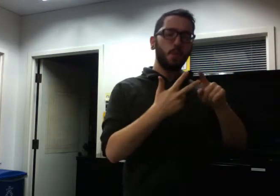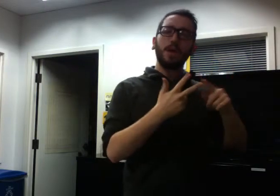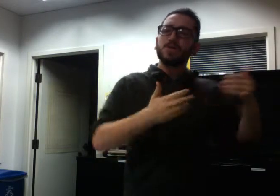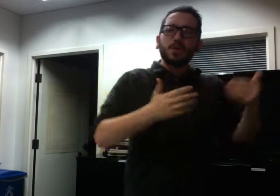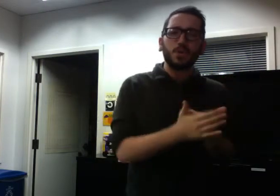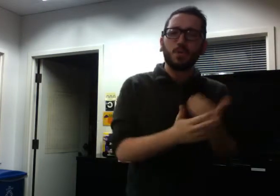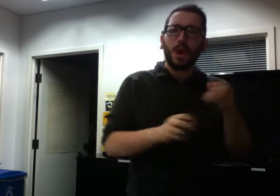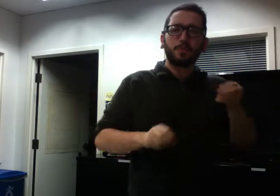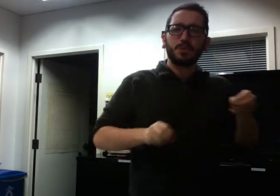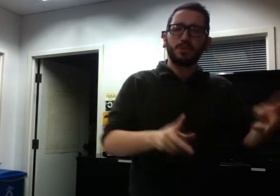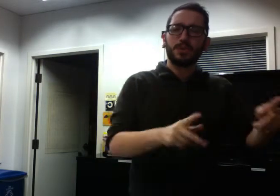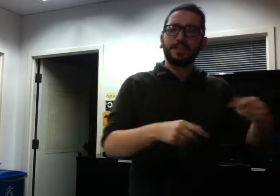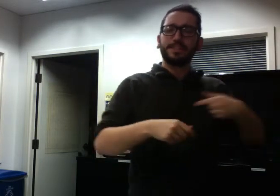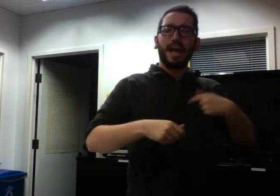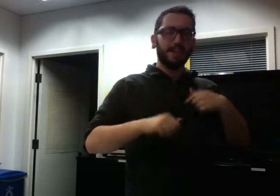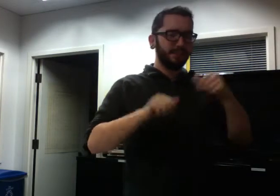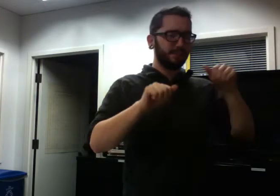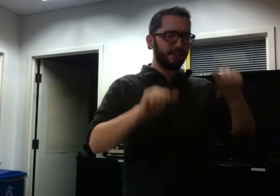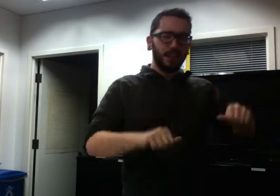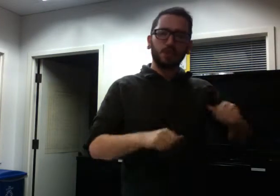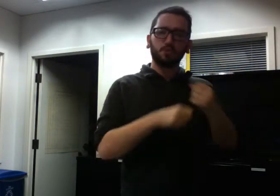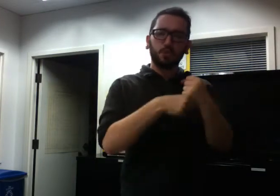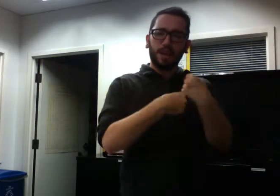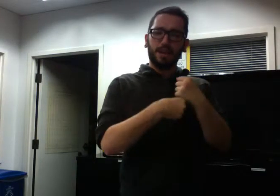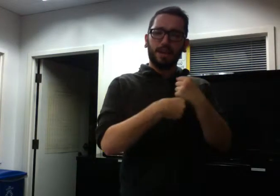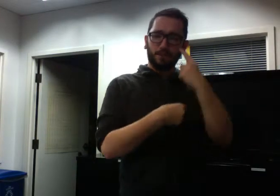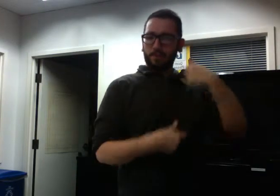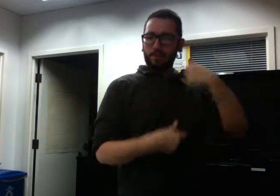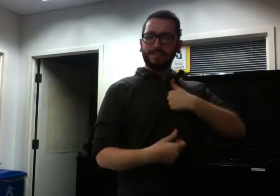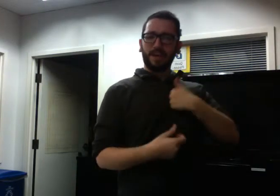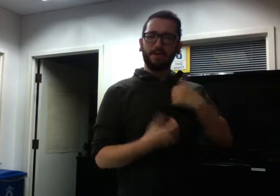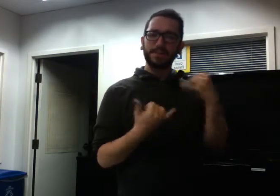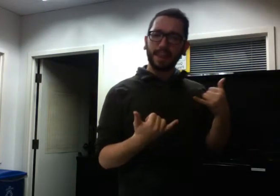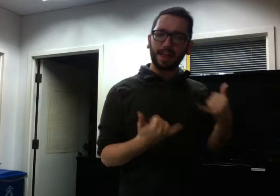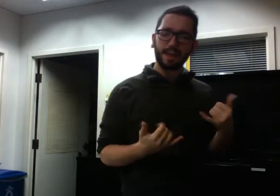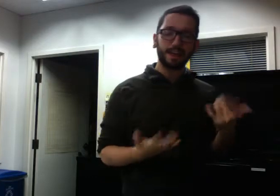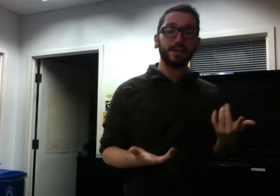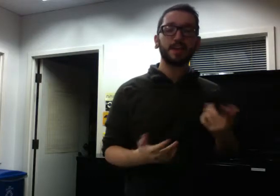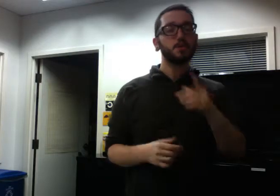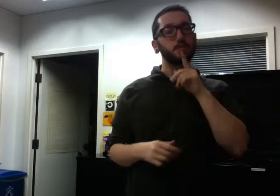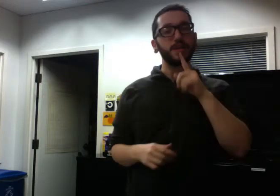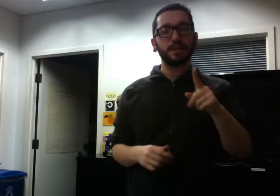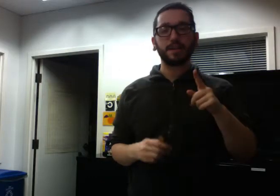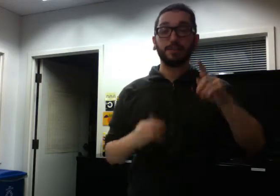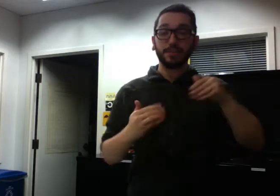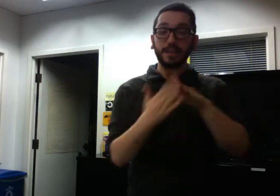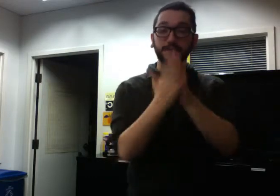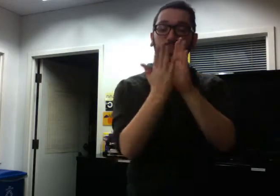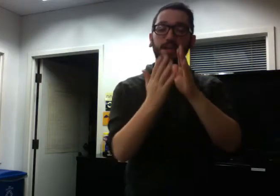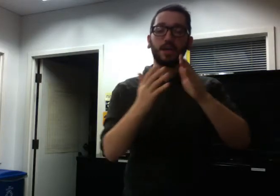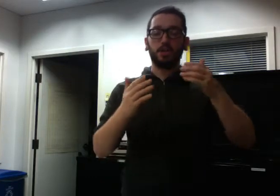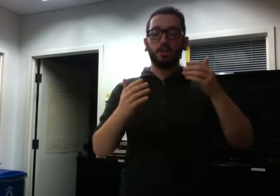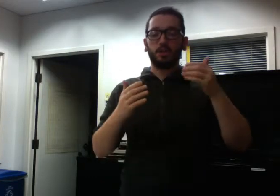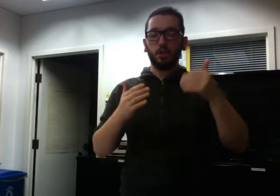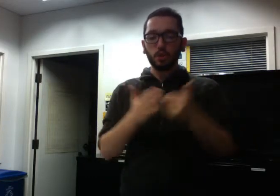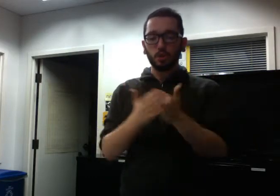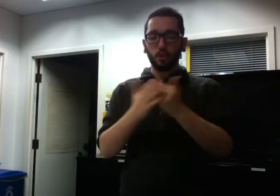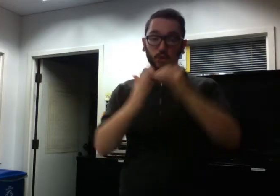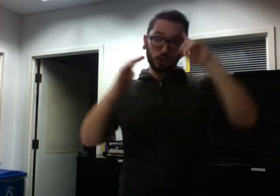opportunities can I create today? When facing a new challenge, or what some people call a problem, what kind